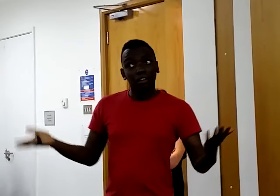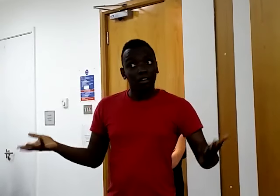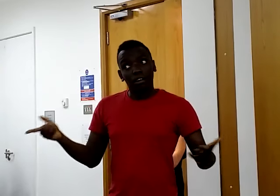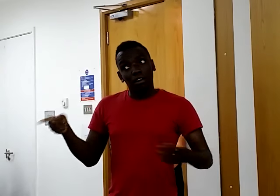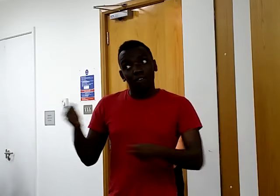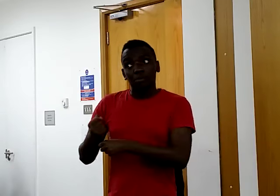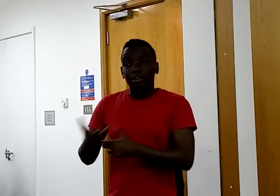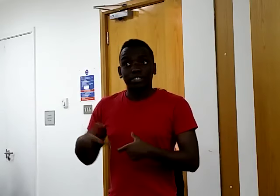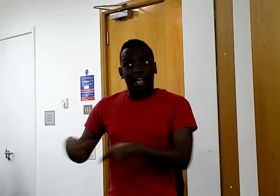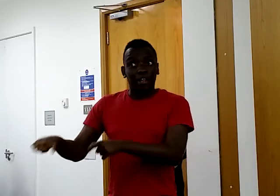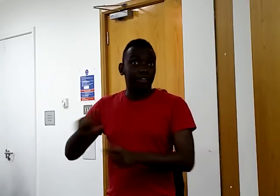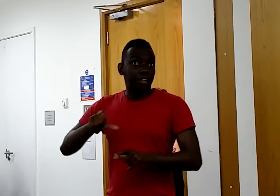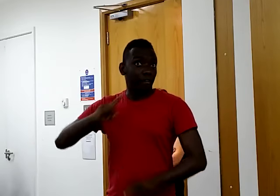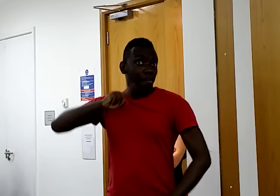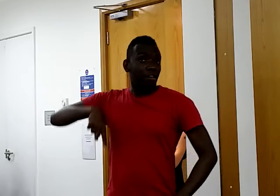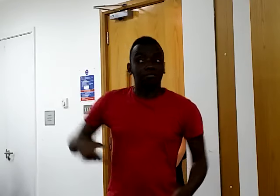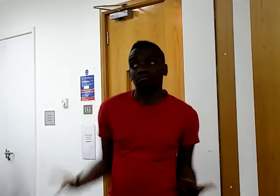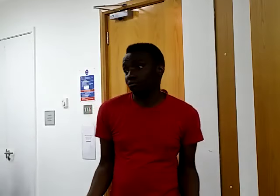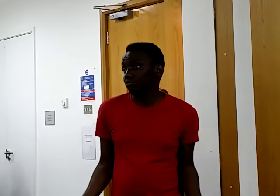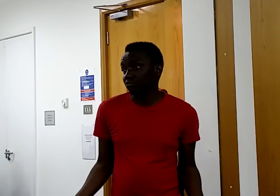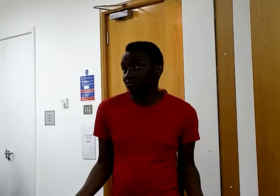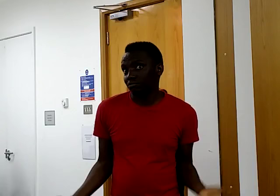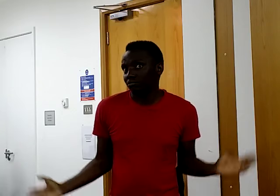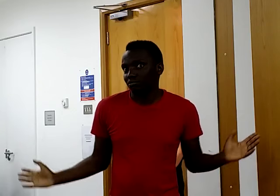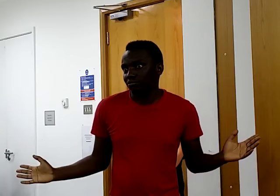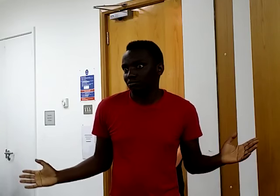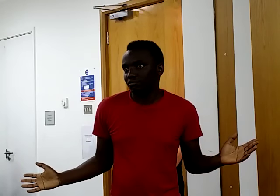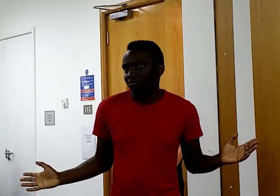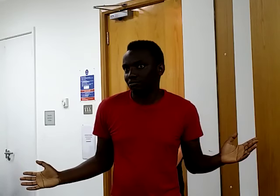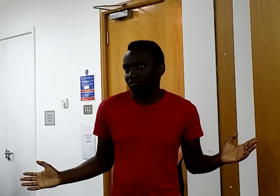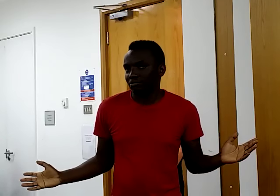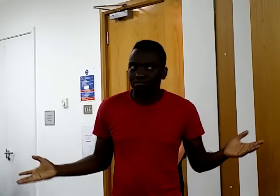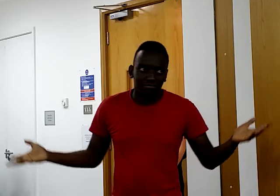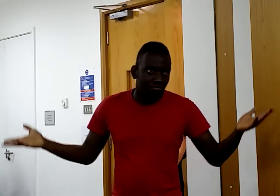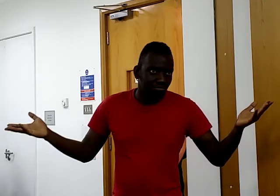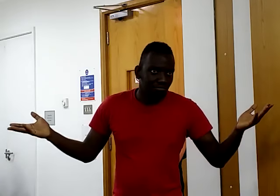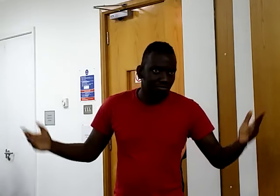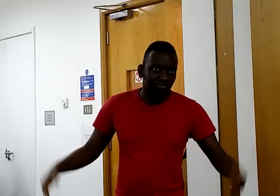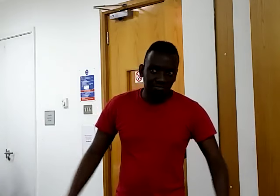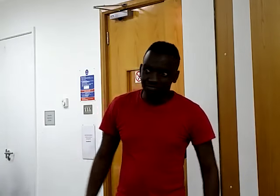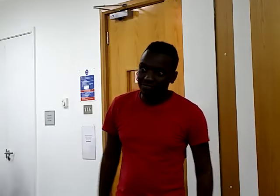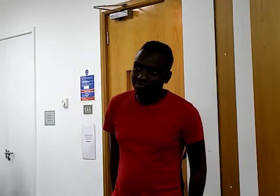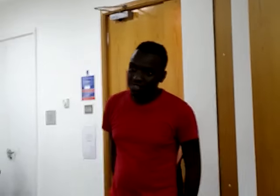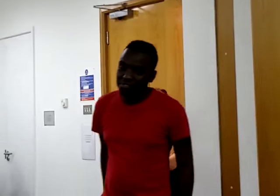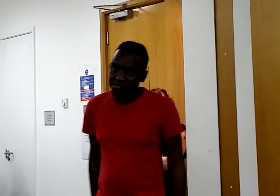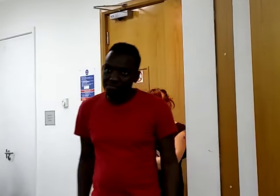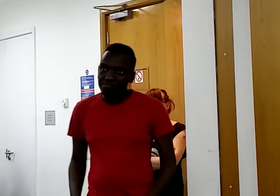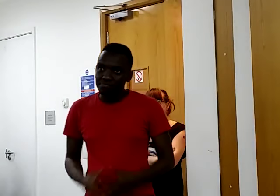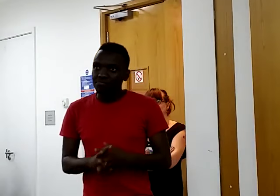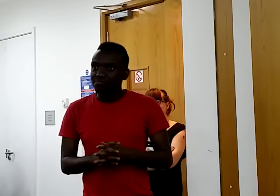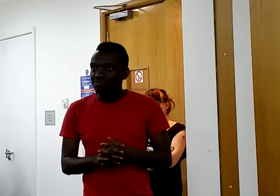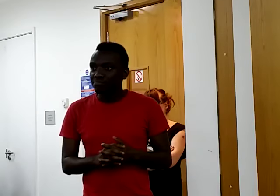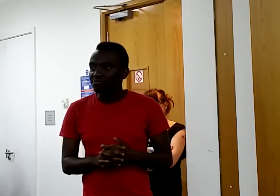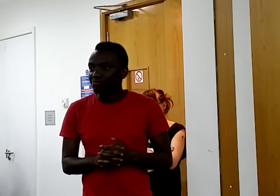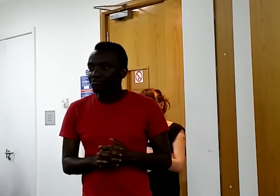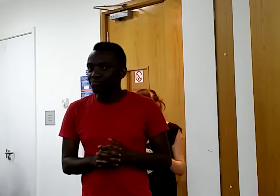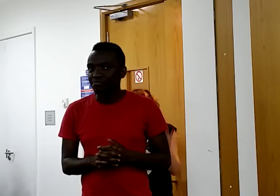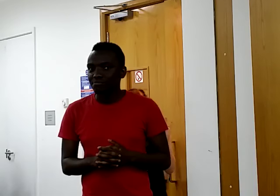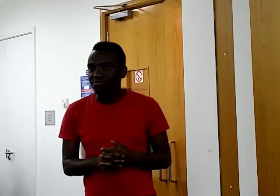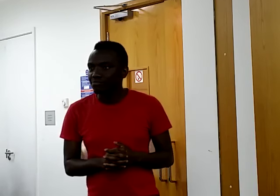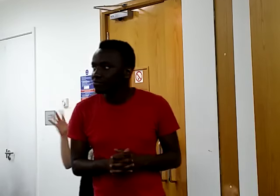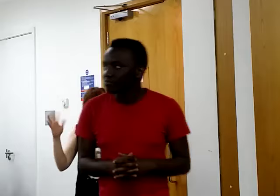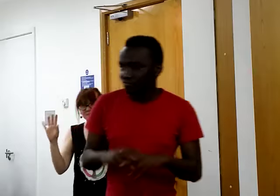Corbyn should be Prime Minister, because the Conservatives are continuing to ignore people.